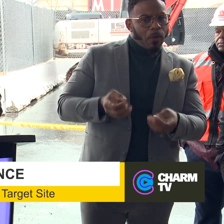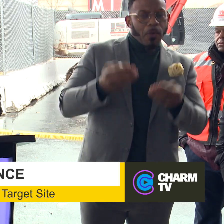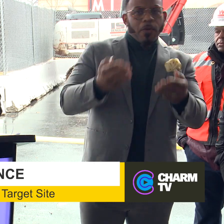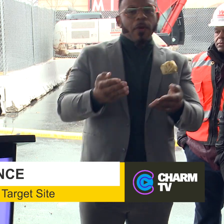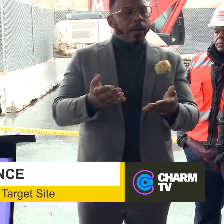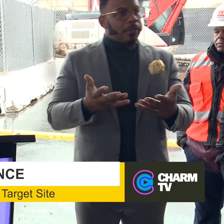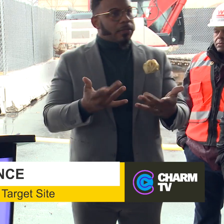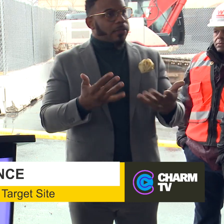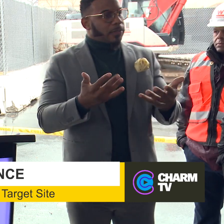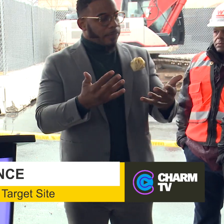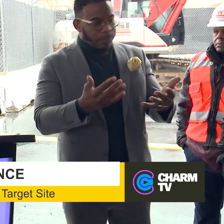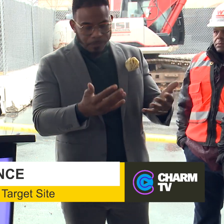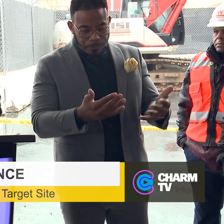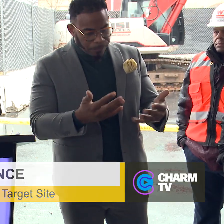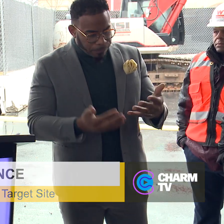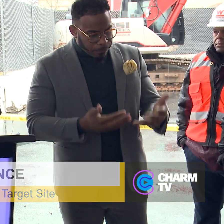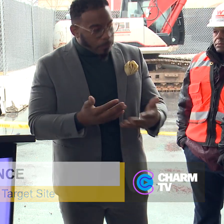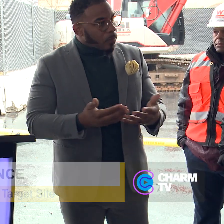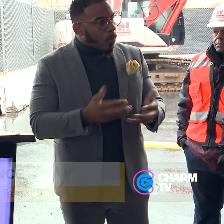provide the